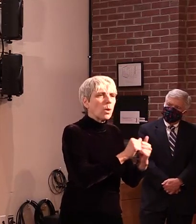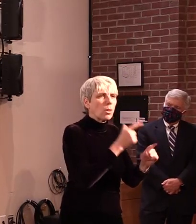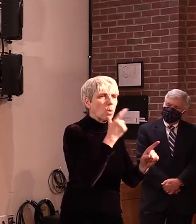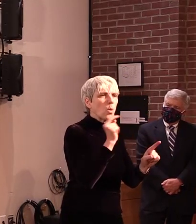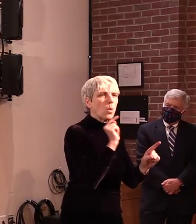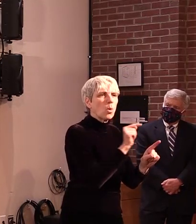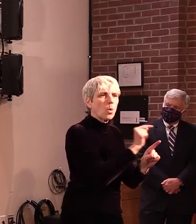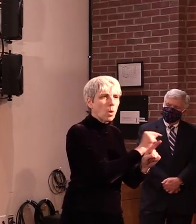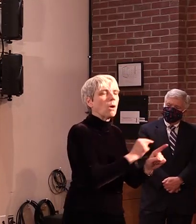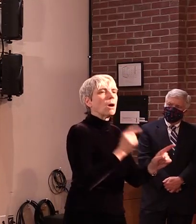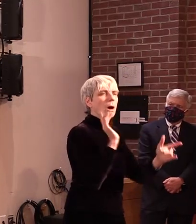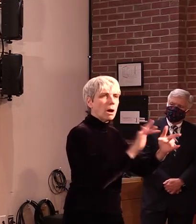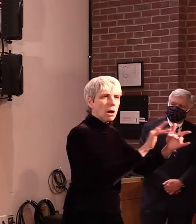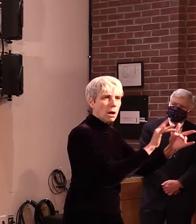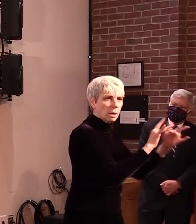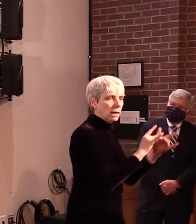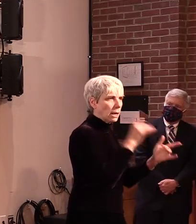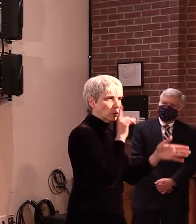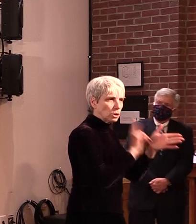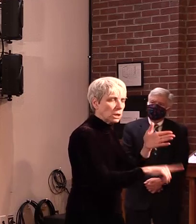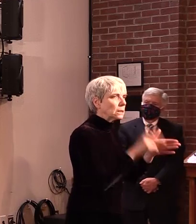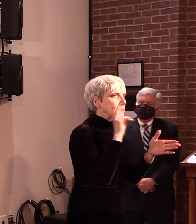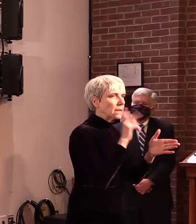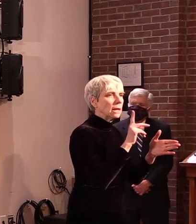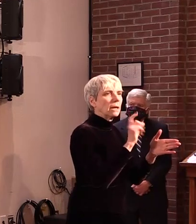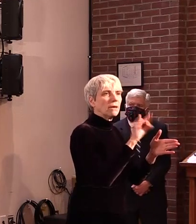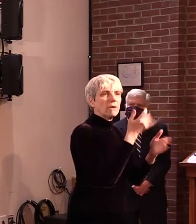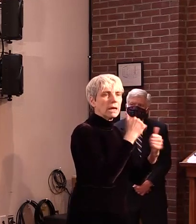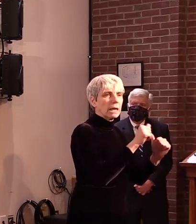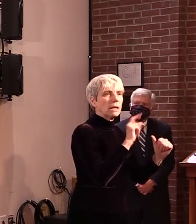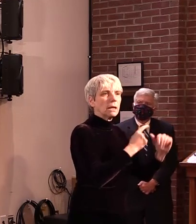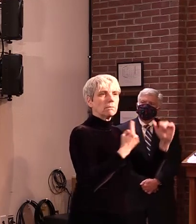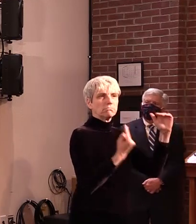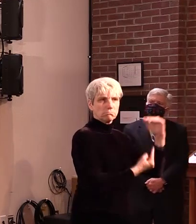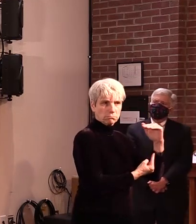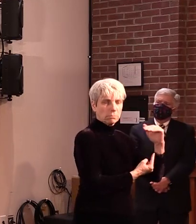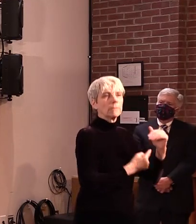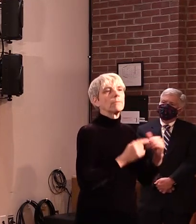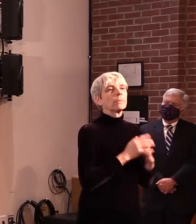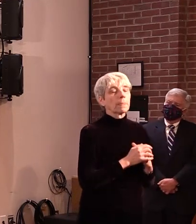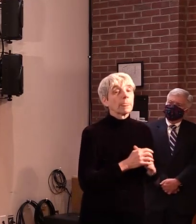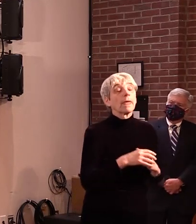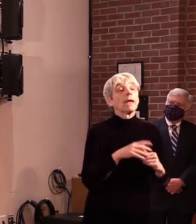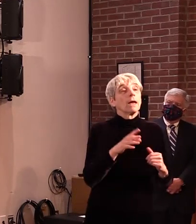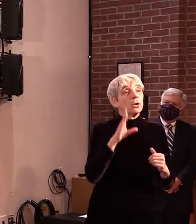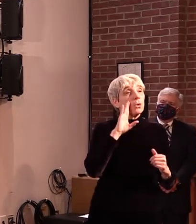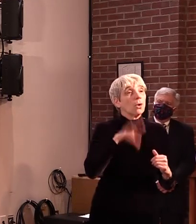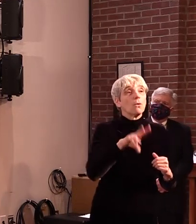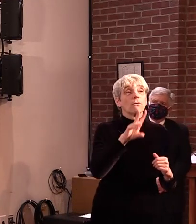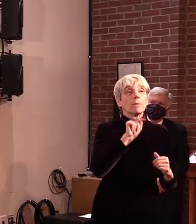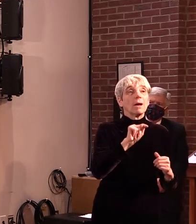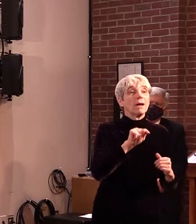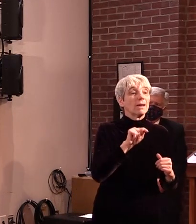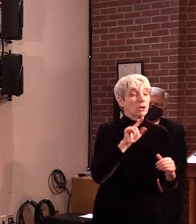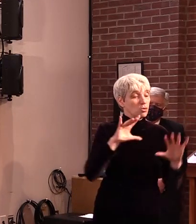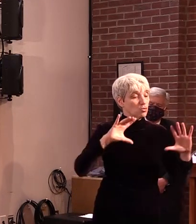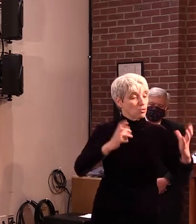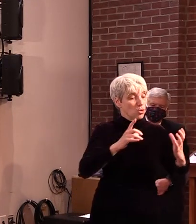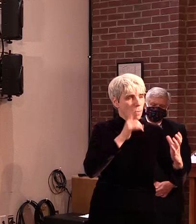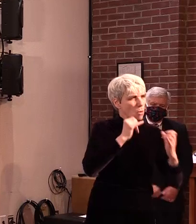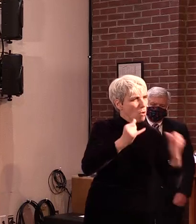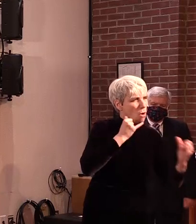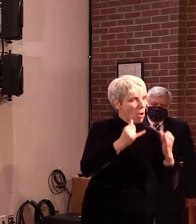to quarantine. As I've said before, Vermont's contact tracers have been leading the nation by